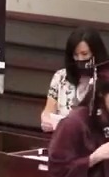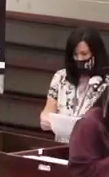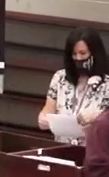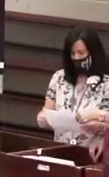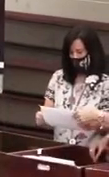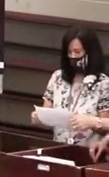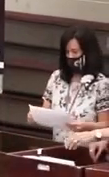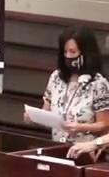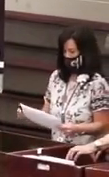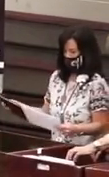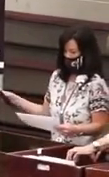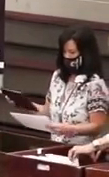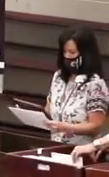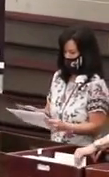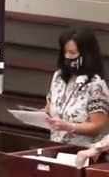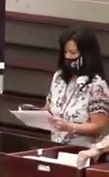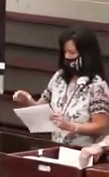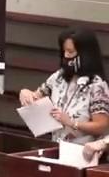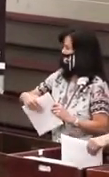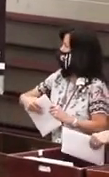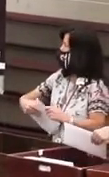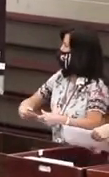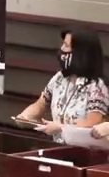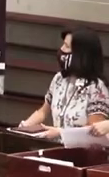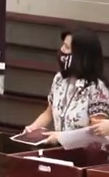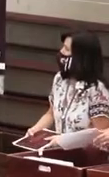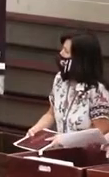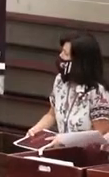Nate Matthew D'Angelo.